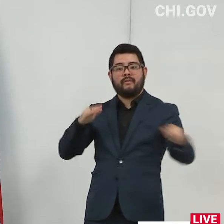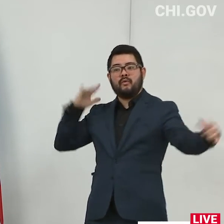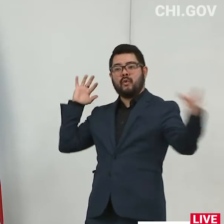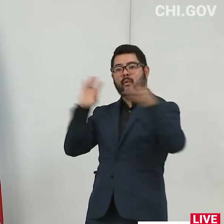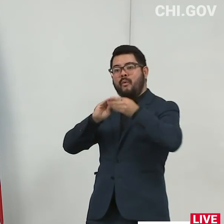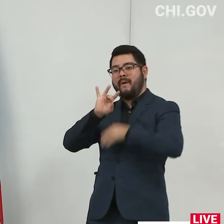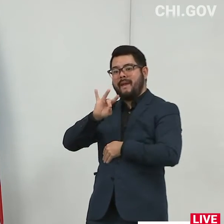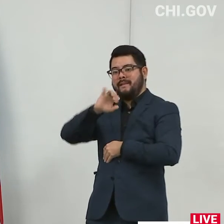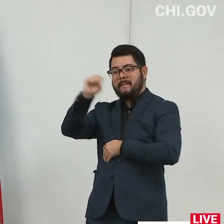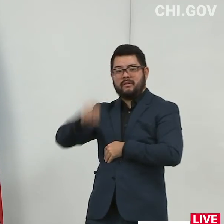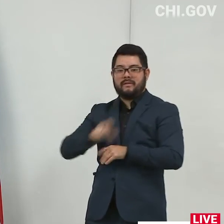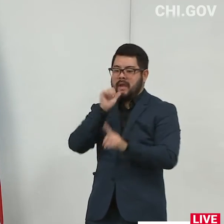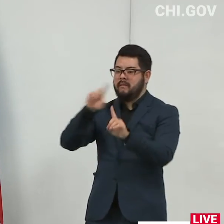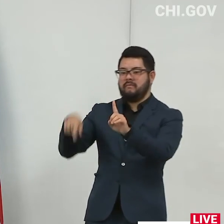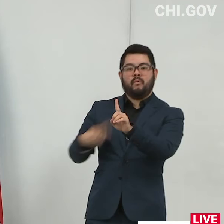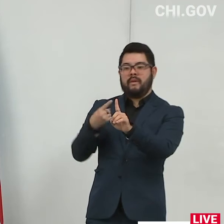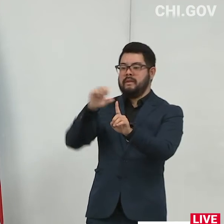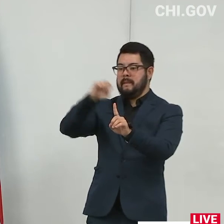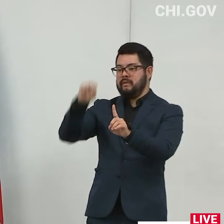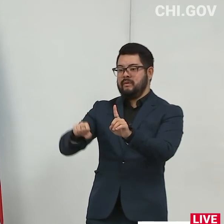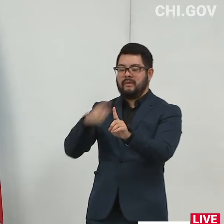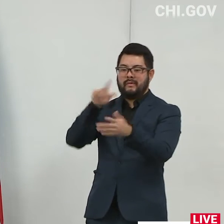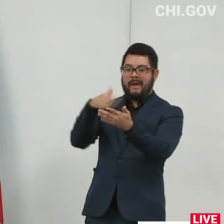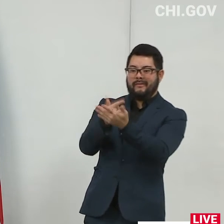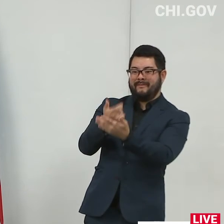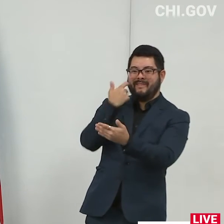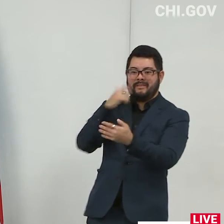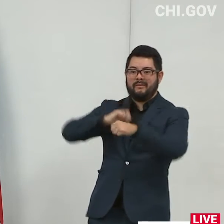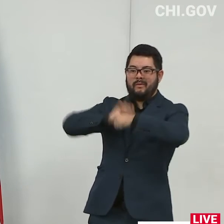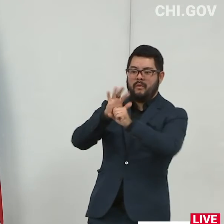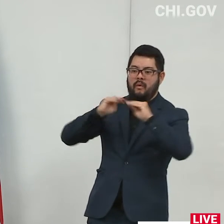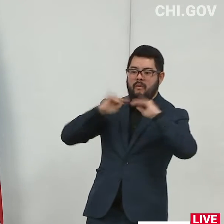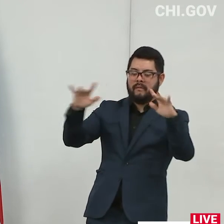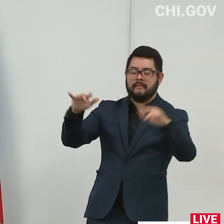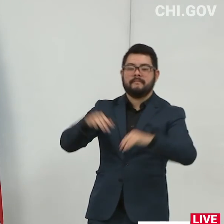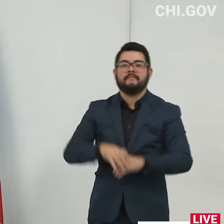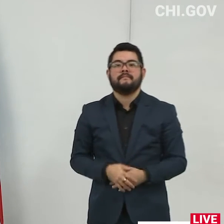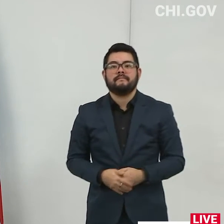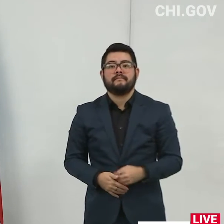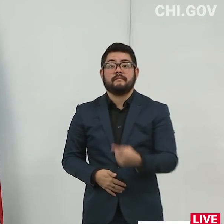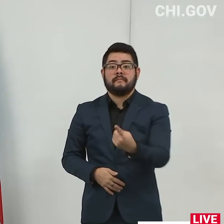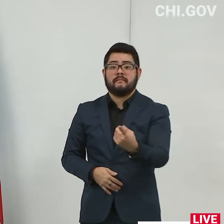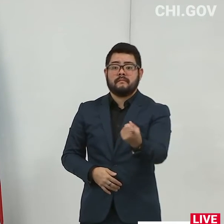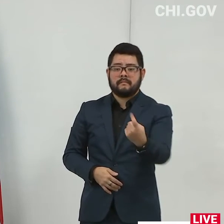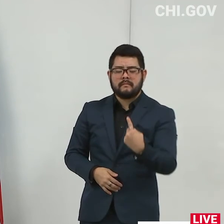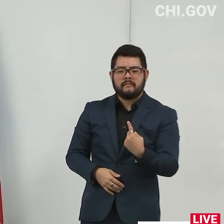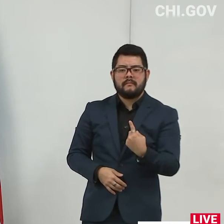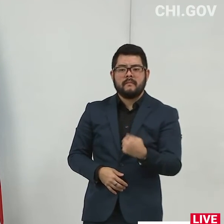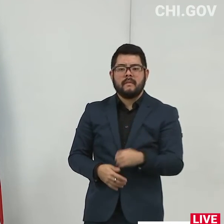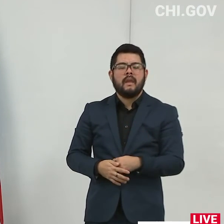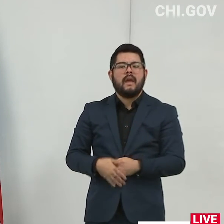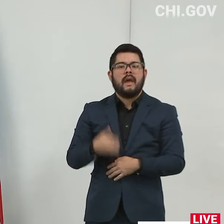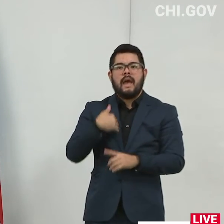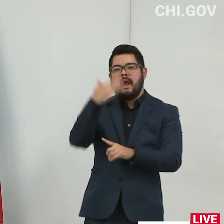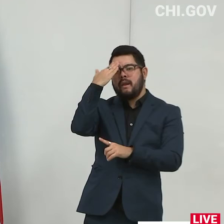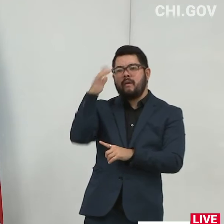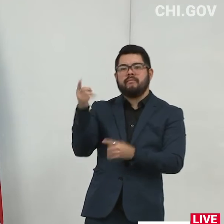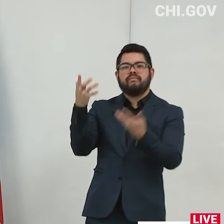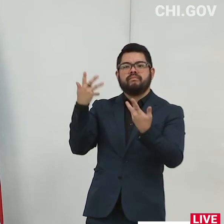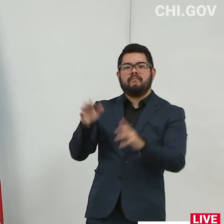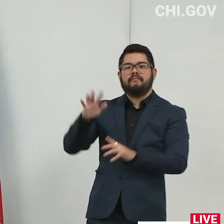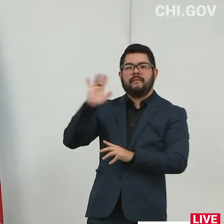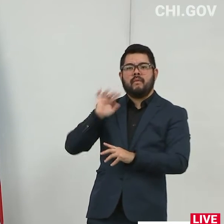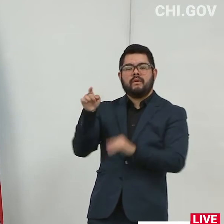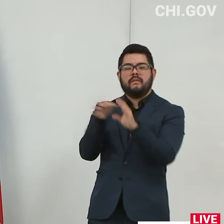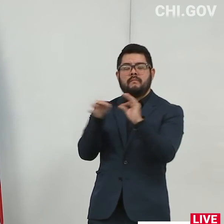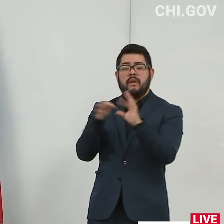school experience. So I think it's been acknowledged pretty widely that students learn better in classrooms. Yeah. I think you have said that as well. How challenging is it going